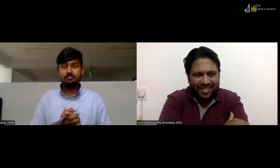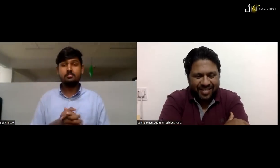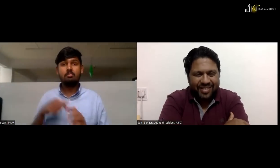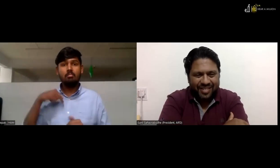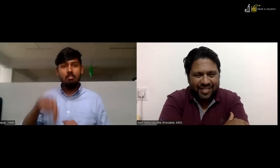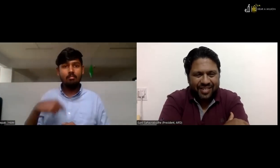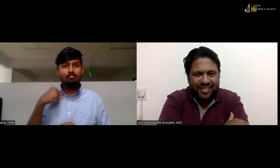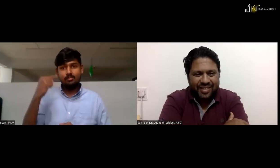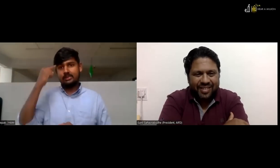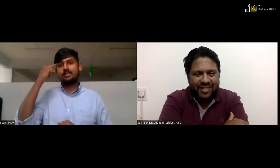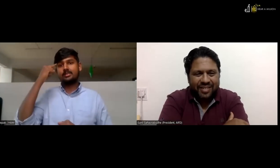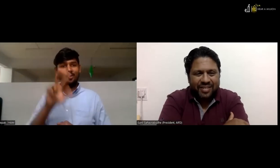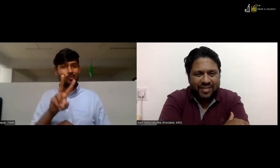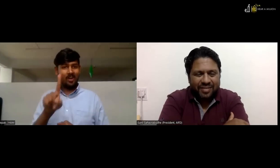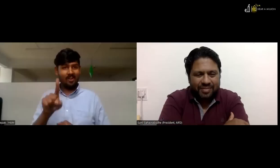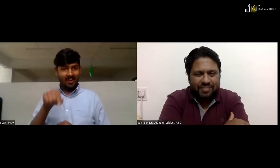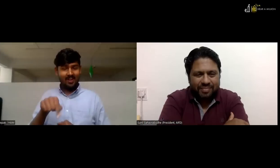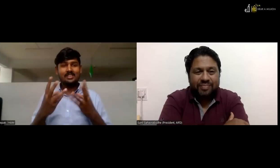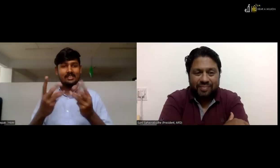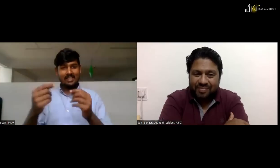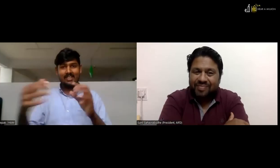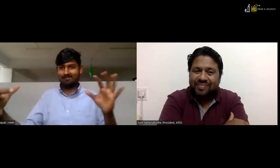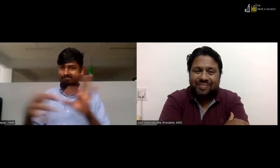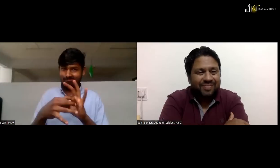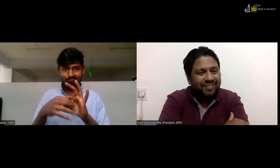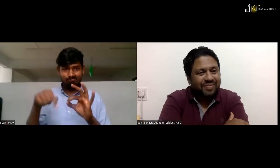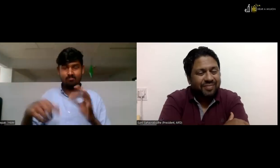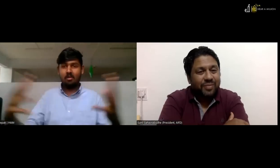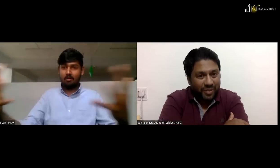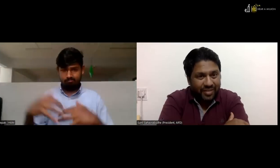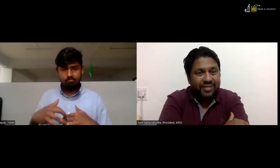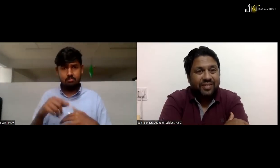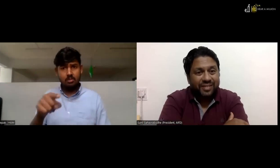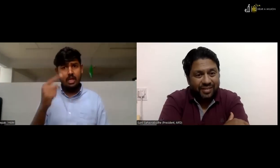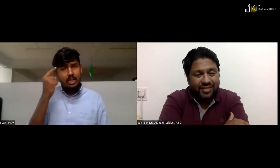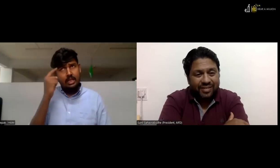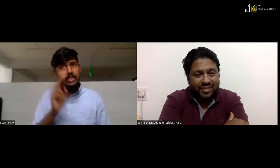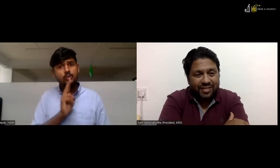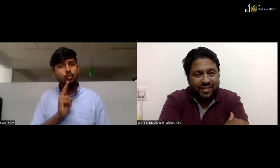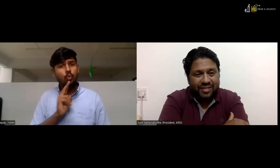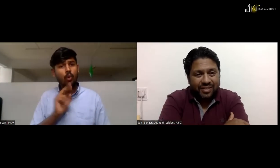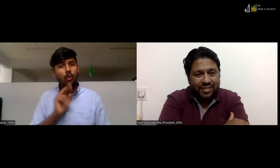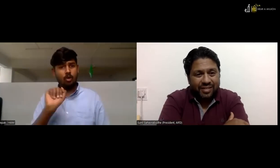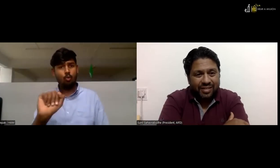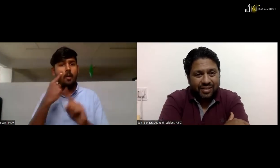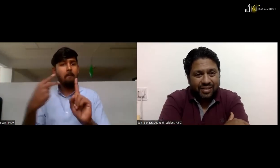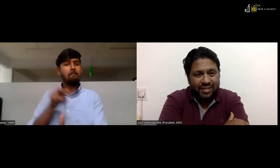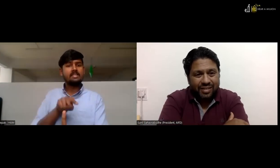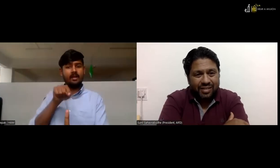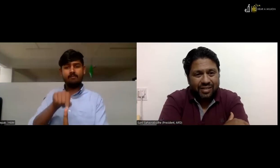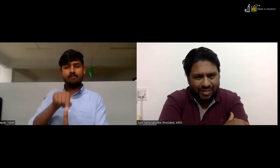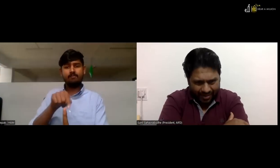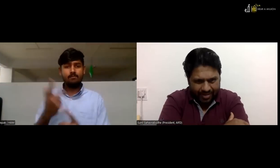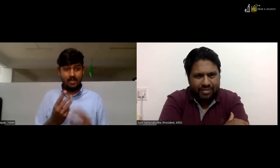or we can say that the first language day or the mother language day, right? So we all are catered